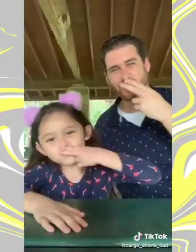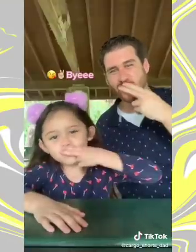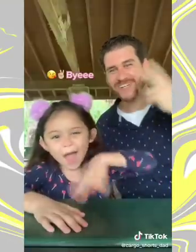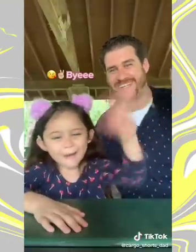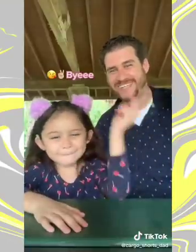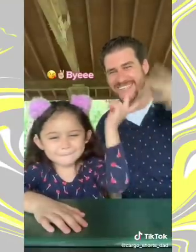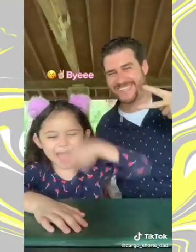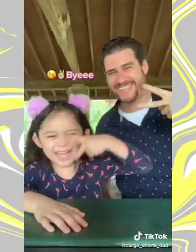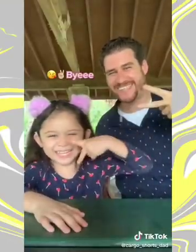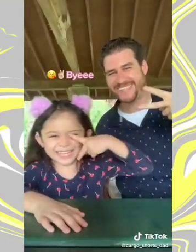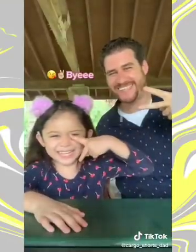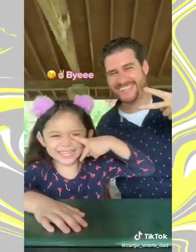Whoa. Bang.